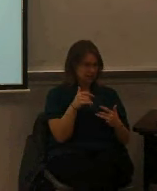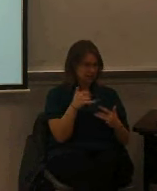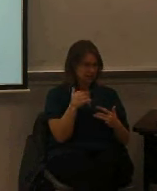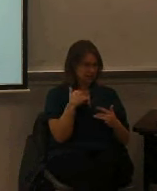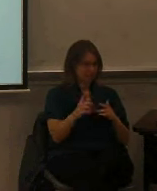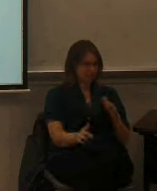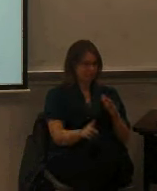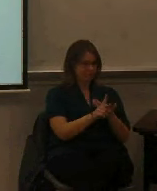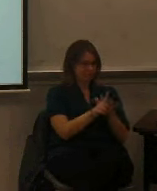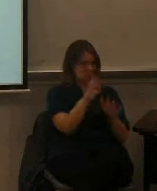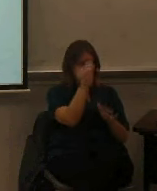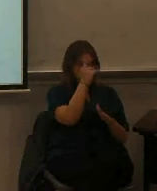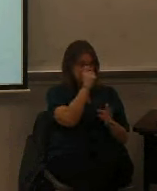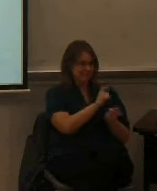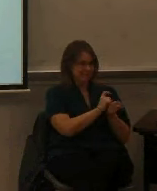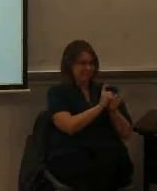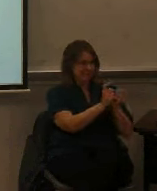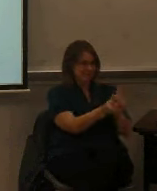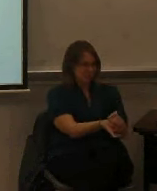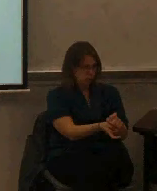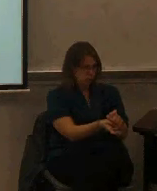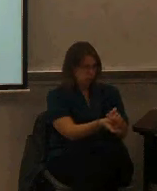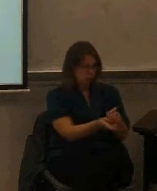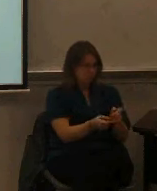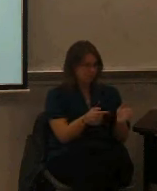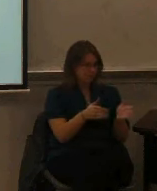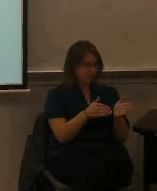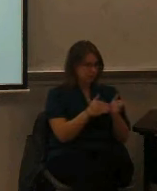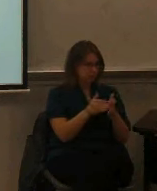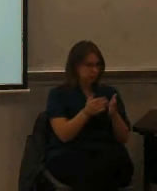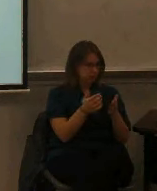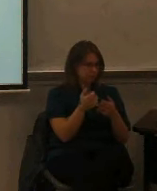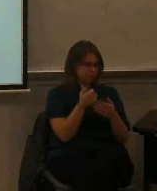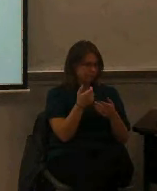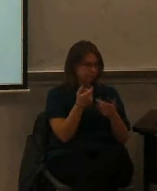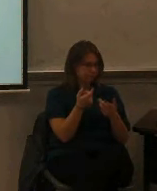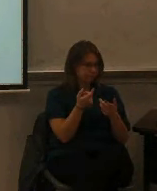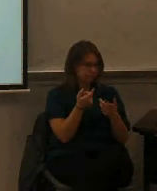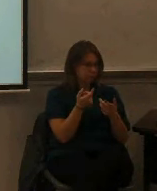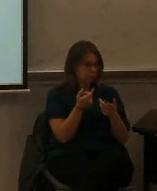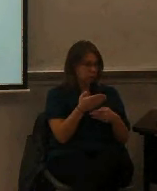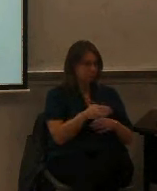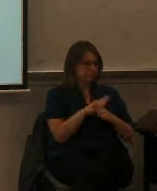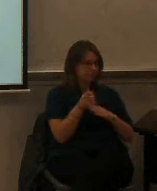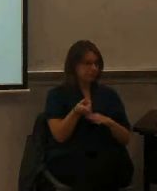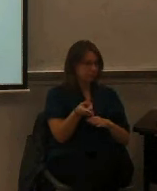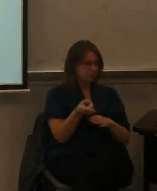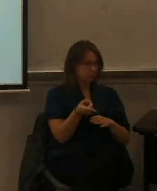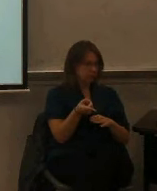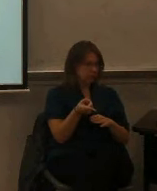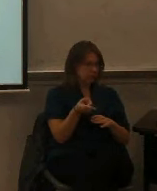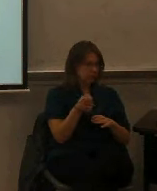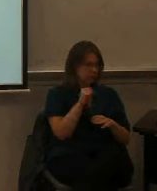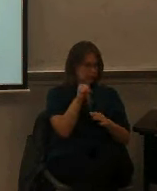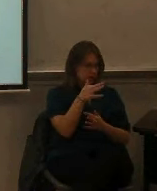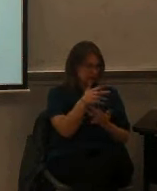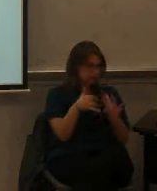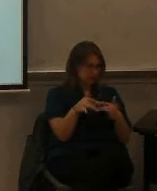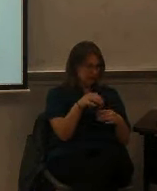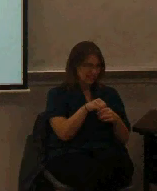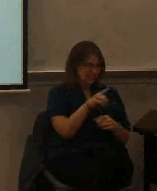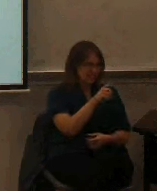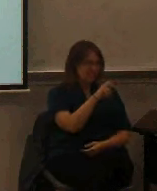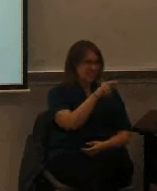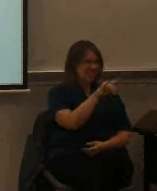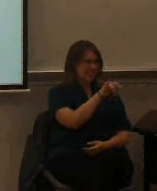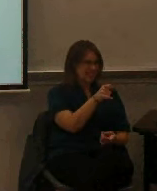from evolution that oftentimes essentially keep them from interacting in a density-mediated way.